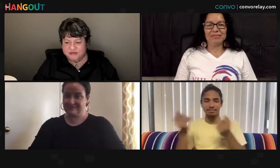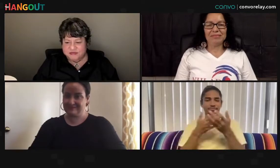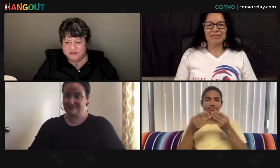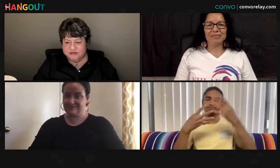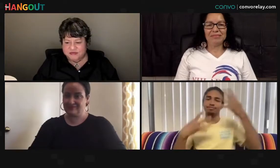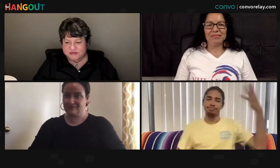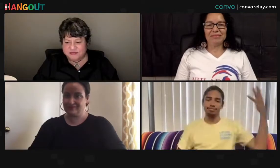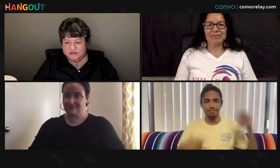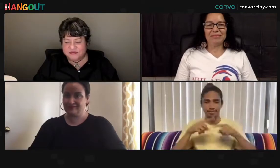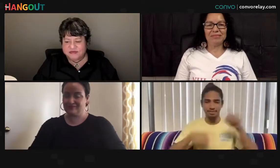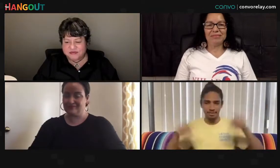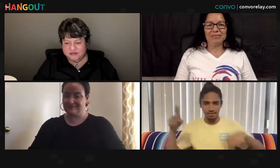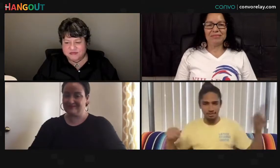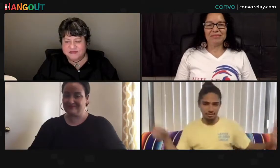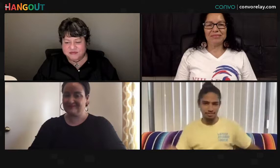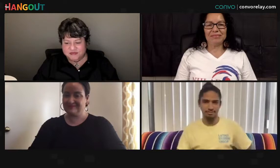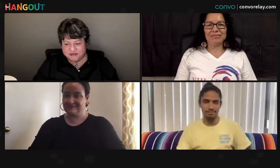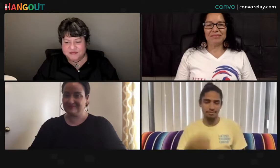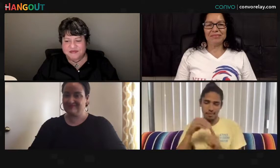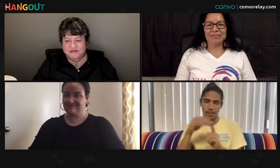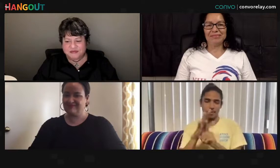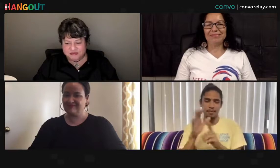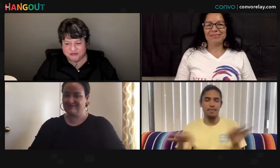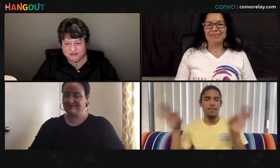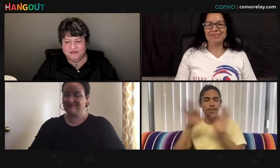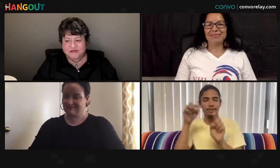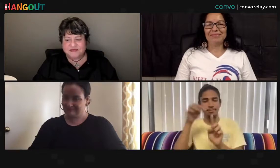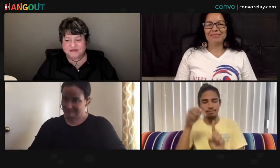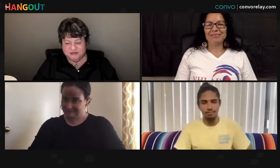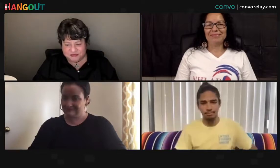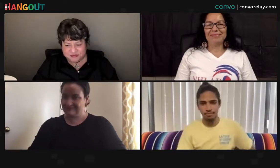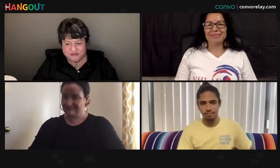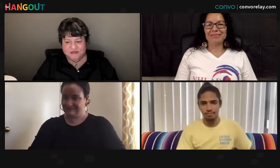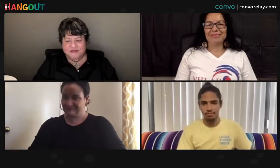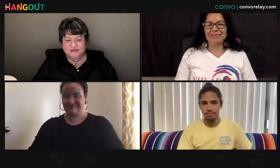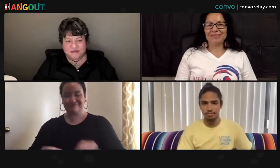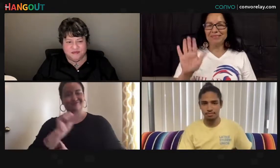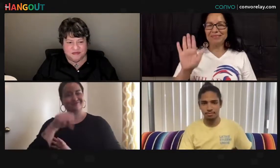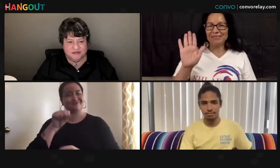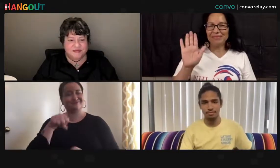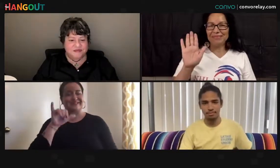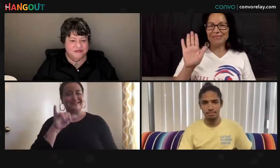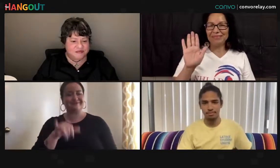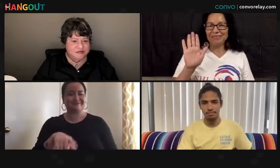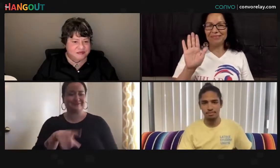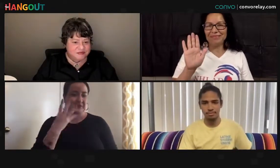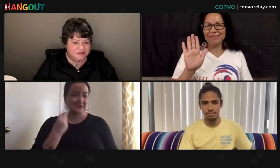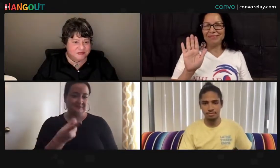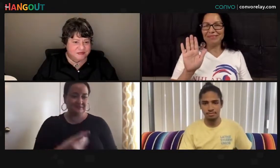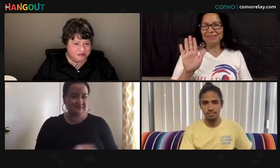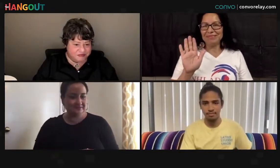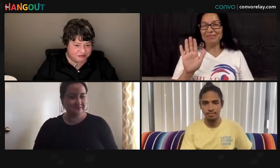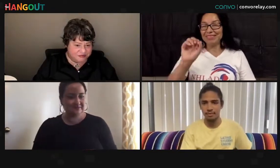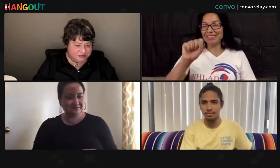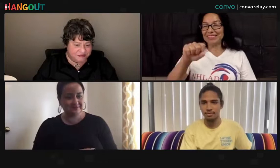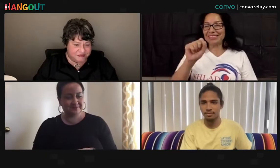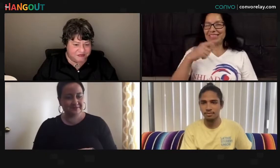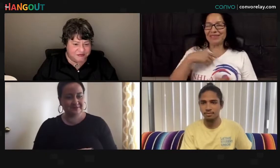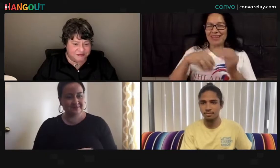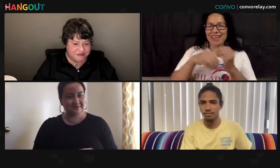talk about language, religion, culture, and just everything under the sun. So exposure is extremely important. This is Melissa. Yeah. Oh,